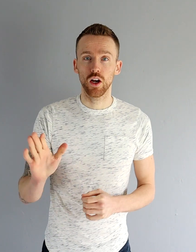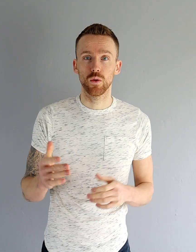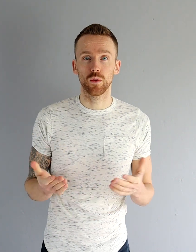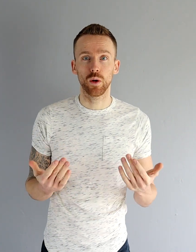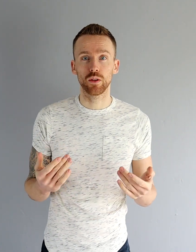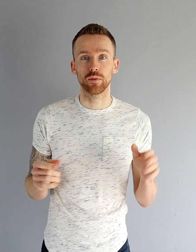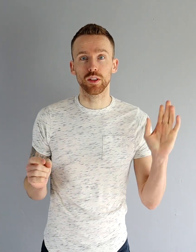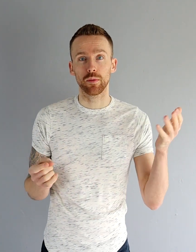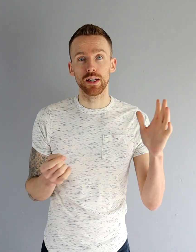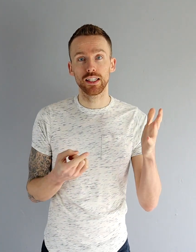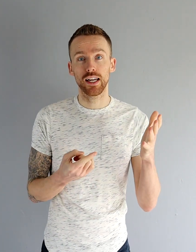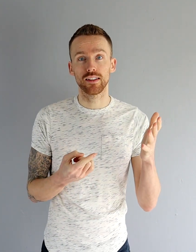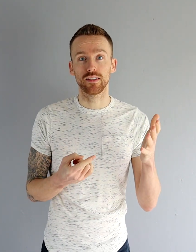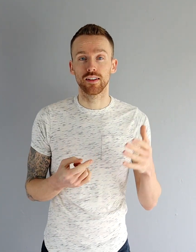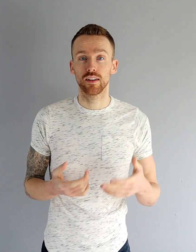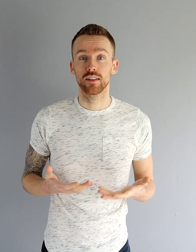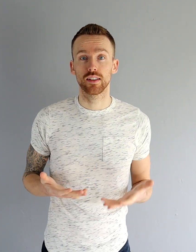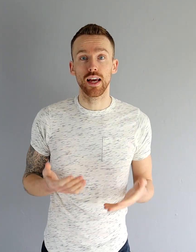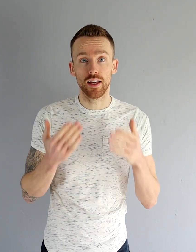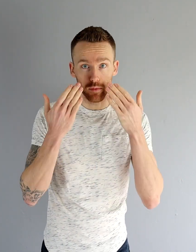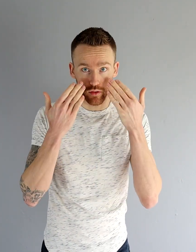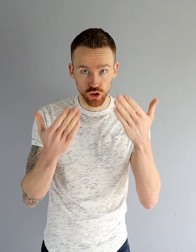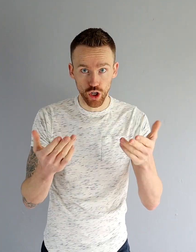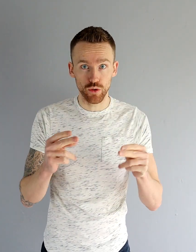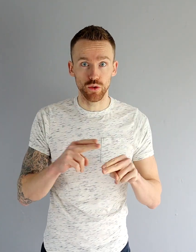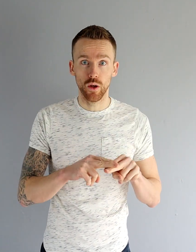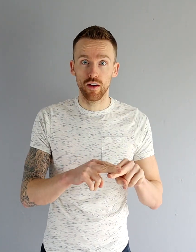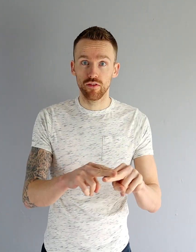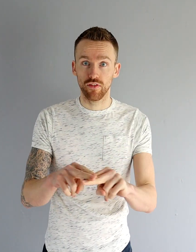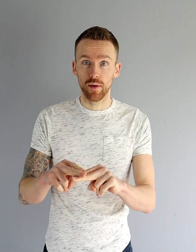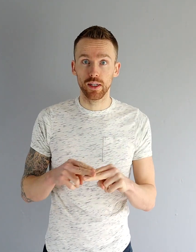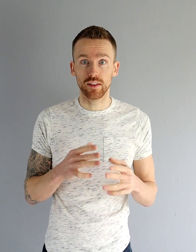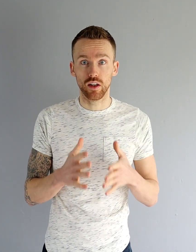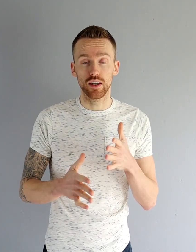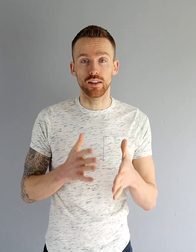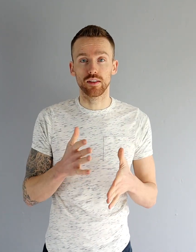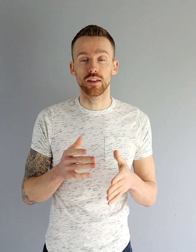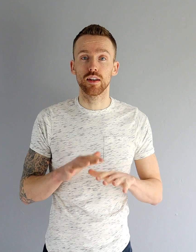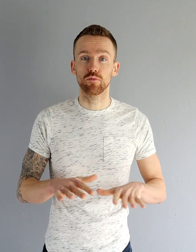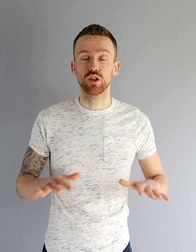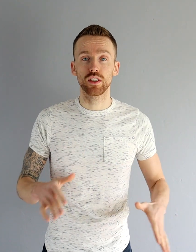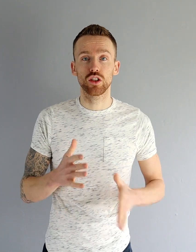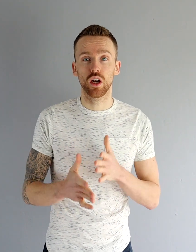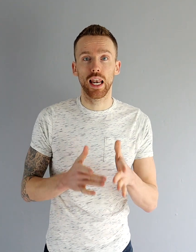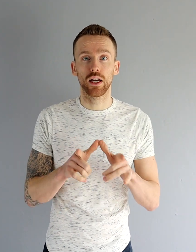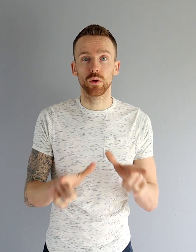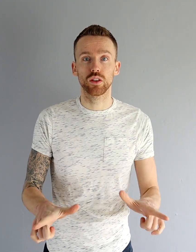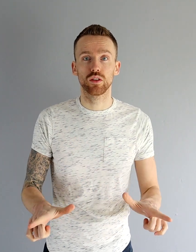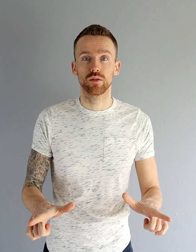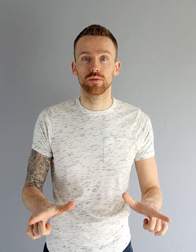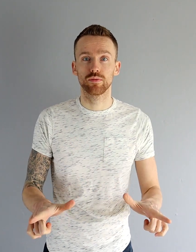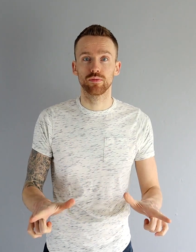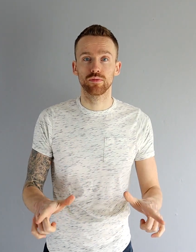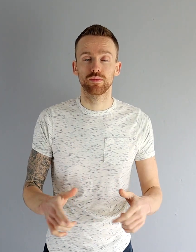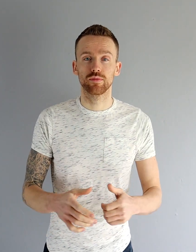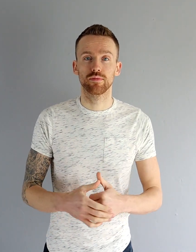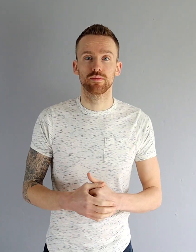Hello and welcome to Commanding Hands. Today I'm going to show you family signs in British Sign Language.